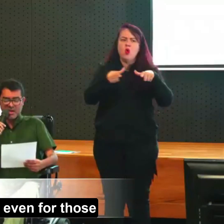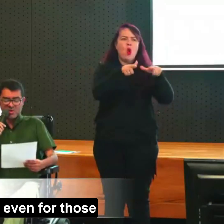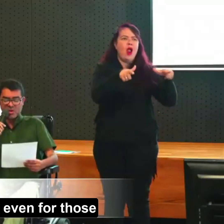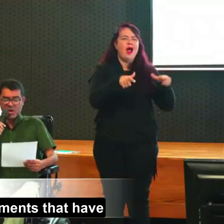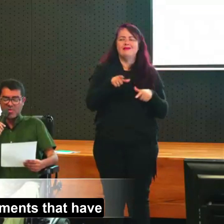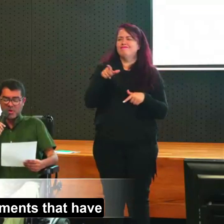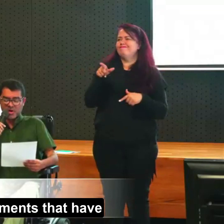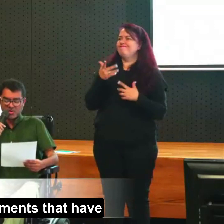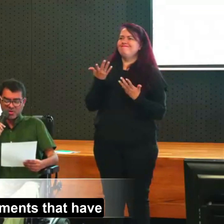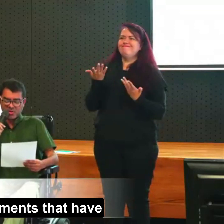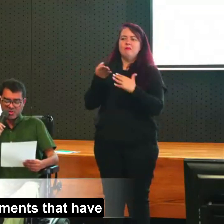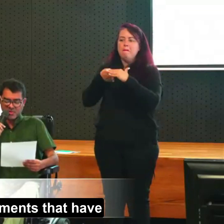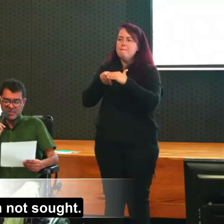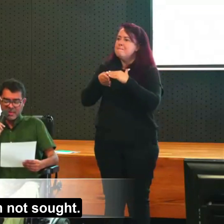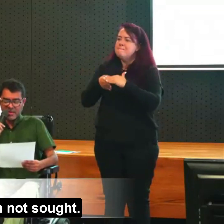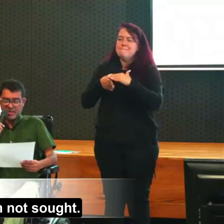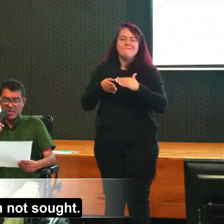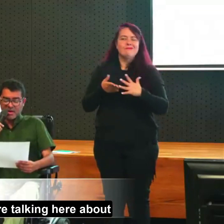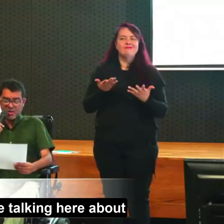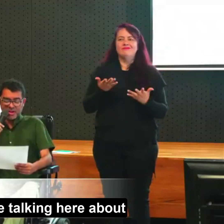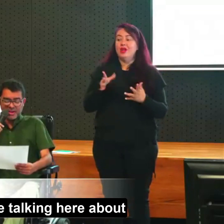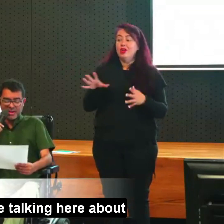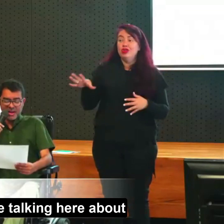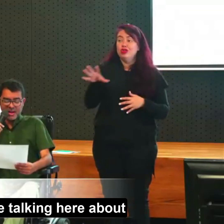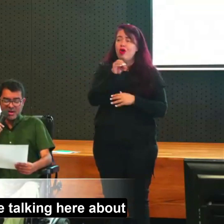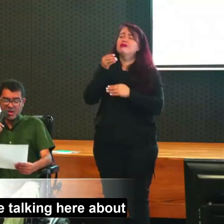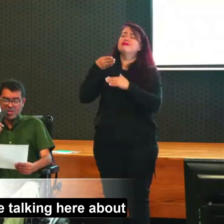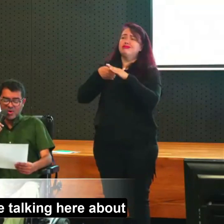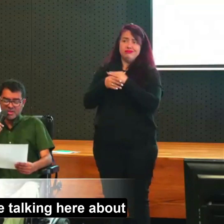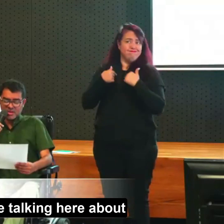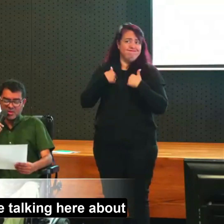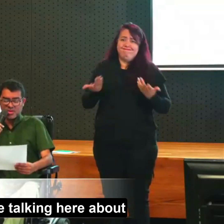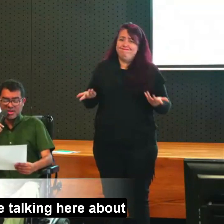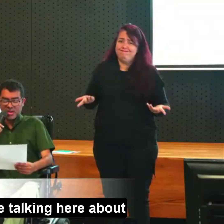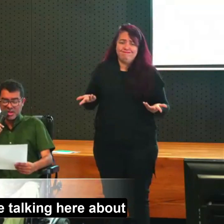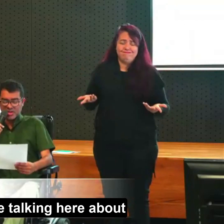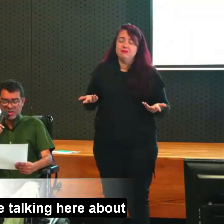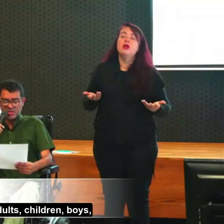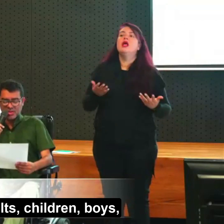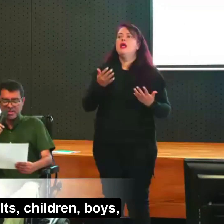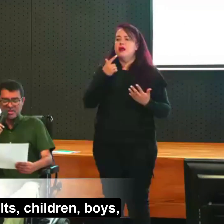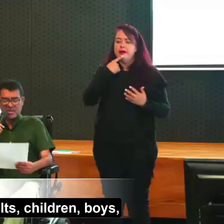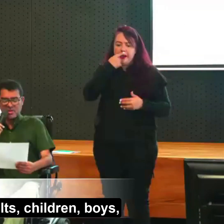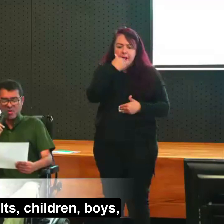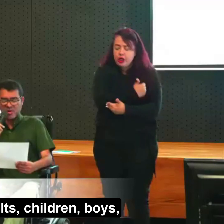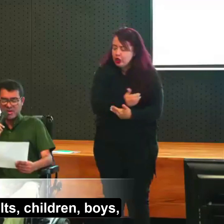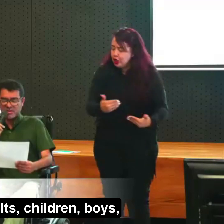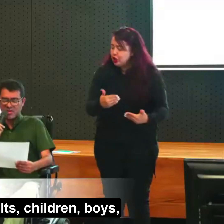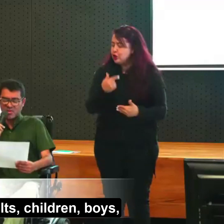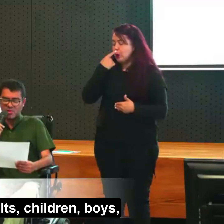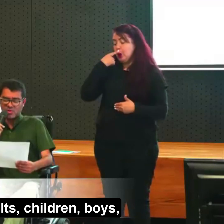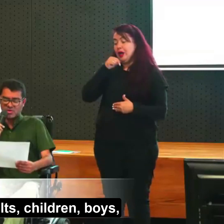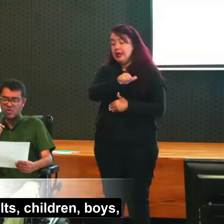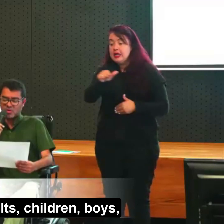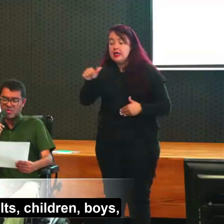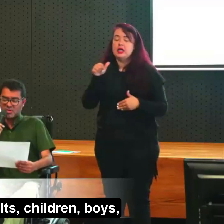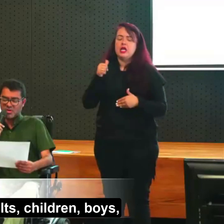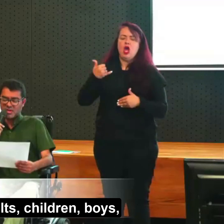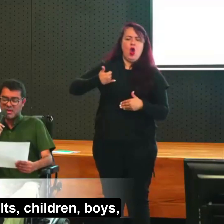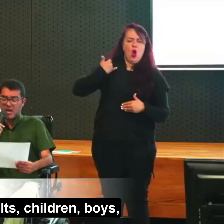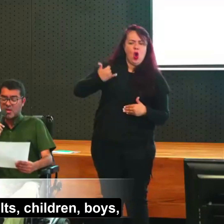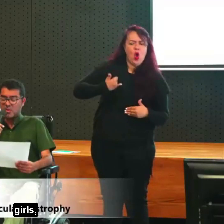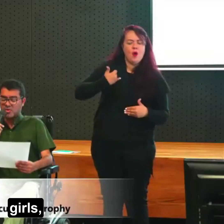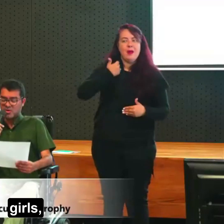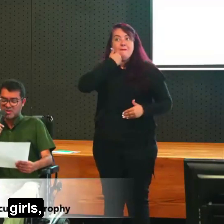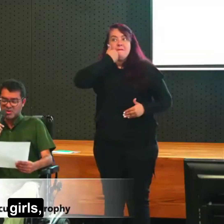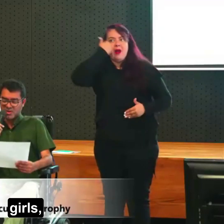for those environments that have been not thought for all. We're talking here about young adults,